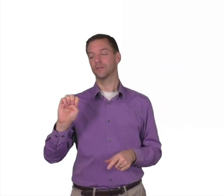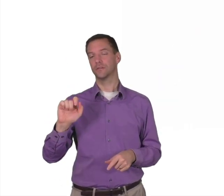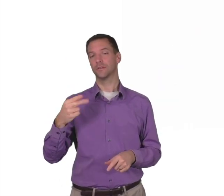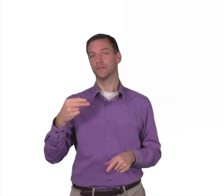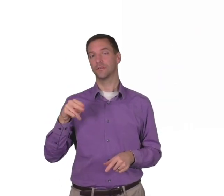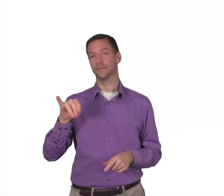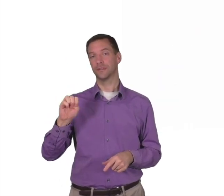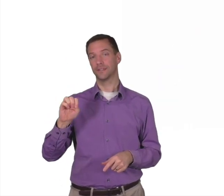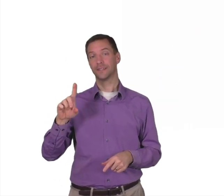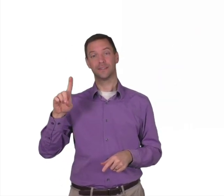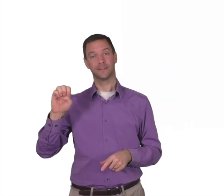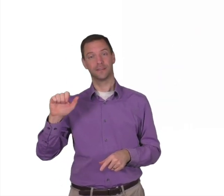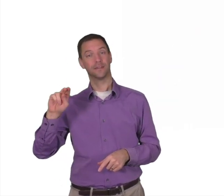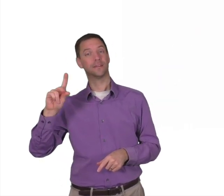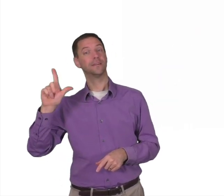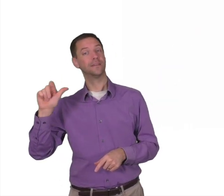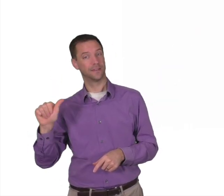Dr. Stephanie DeAnda,